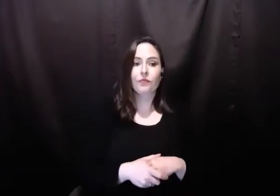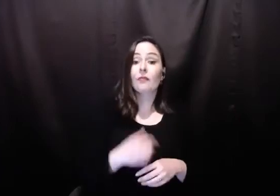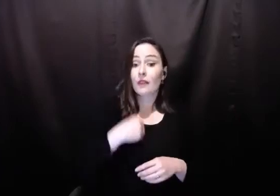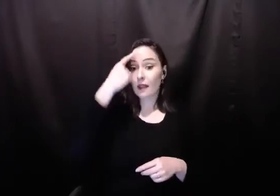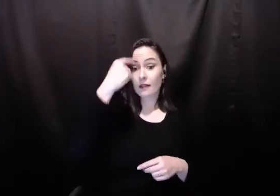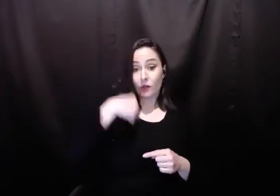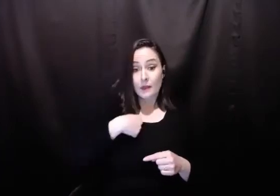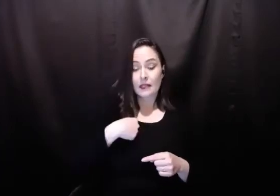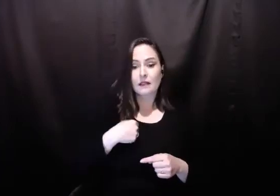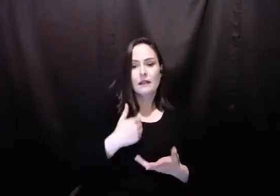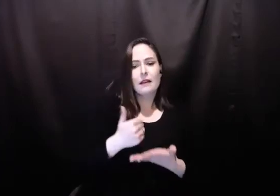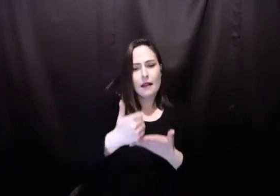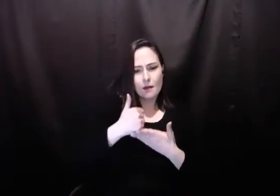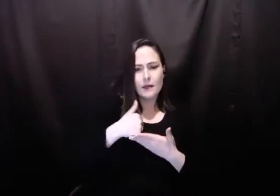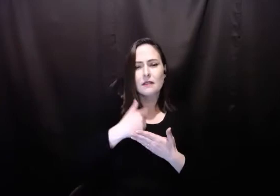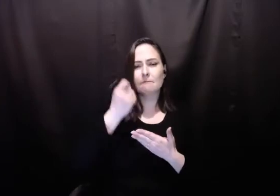Al-Anon, I've got this,